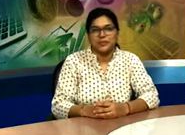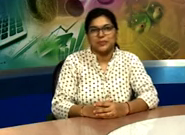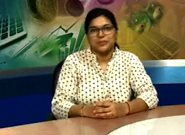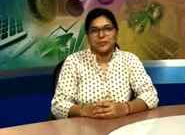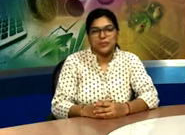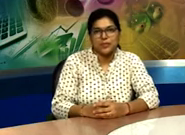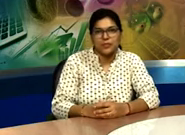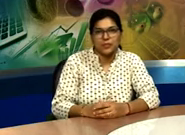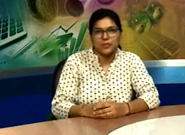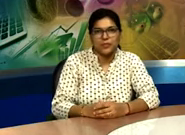now.